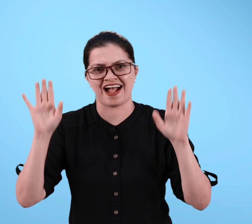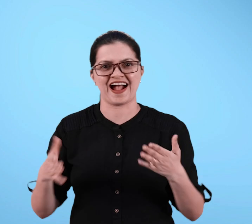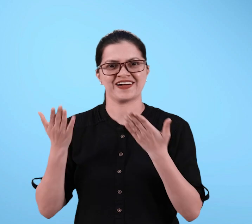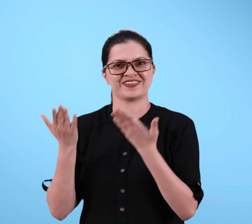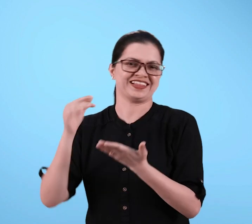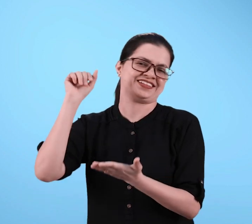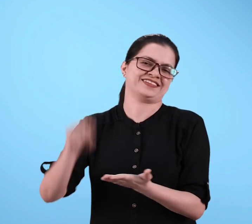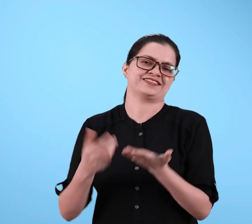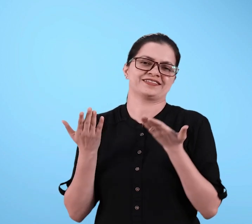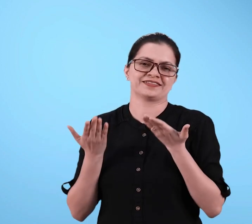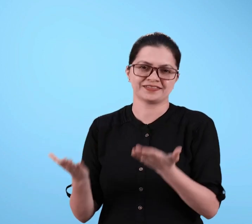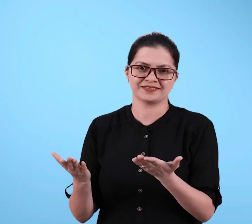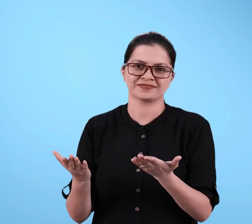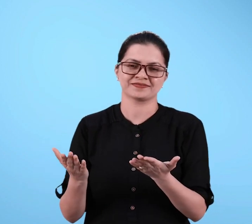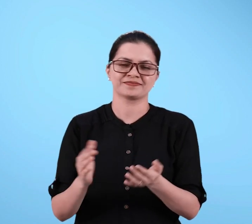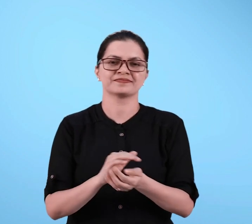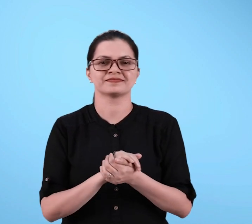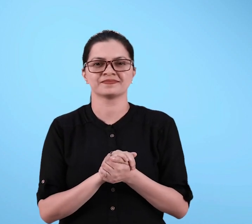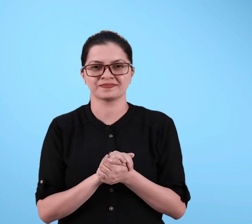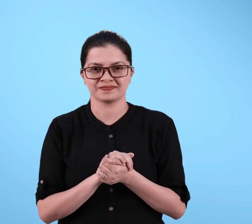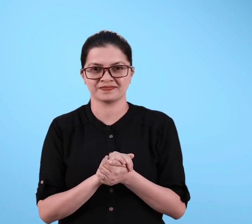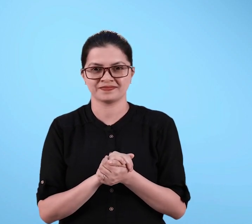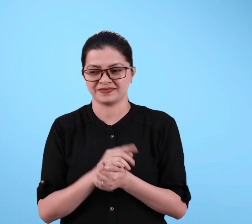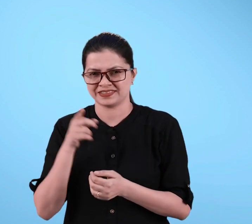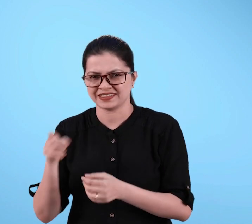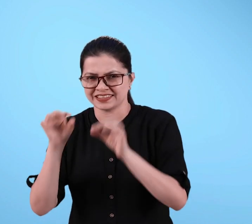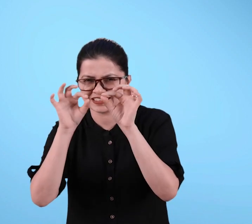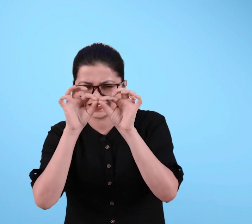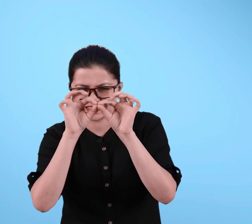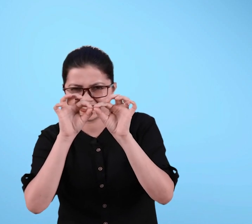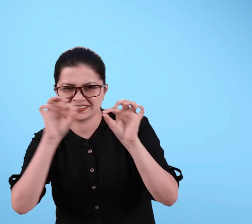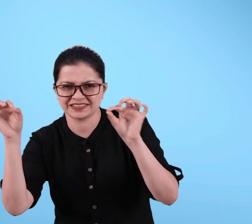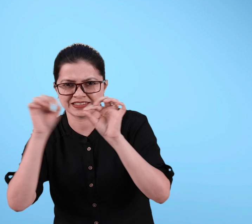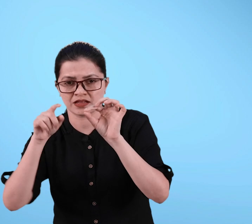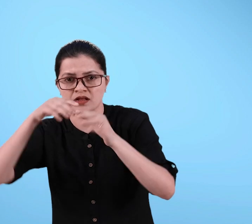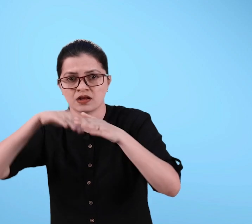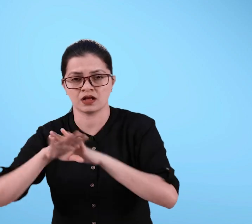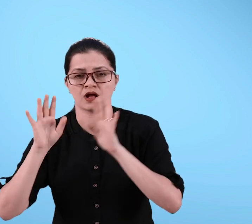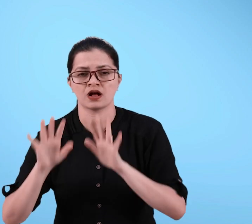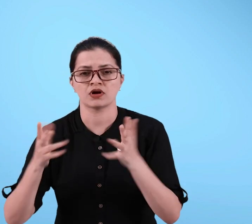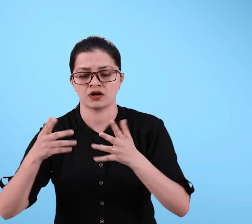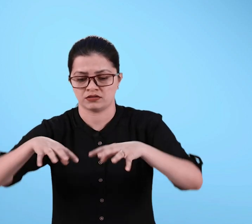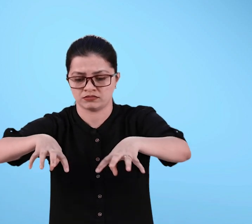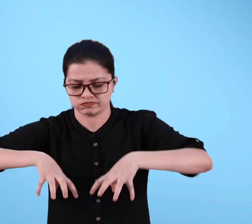Of course, weaving of fabric is done on looms. Of course, weaving of fabric is done on